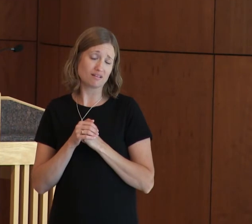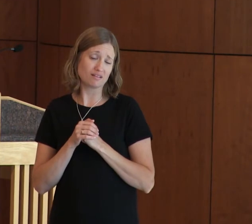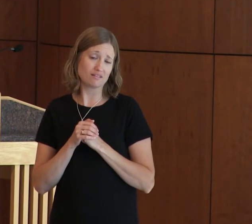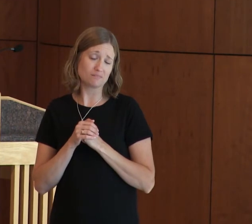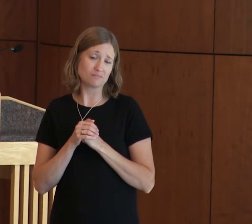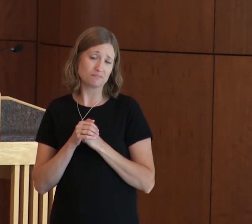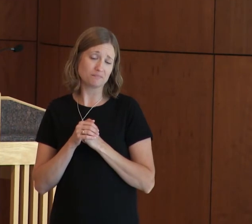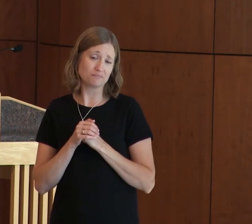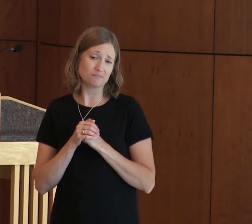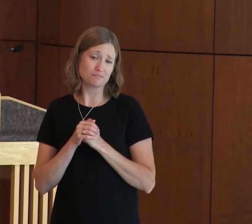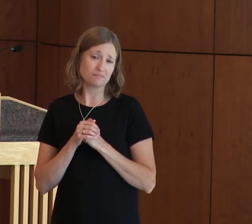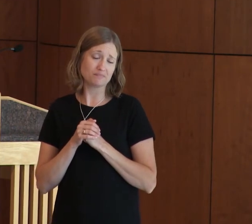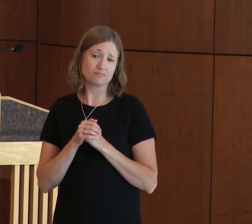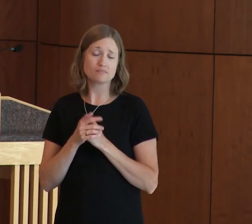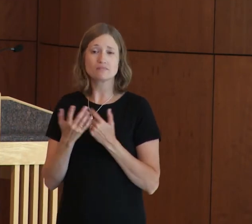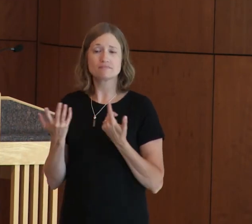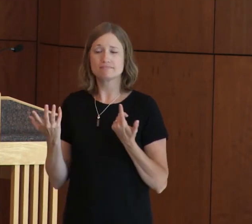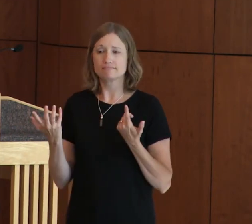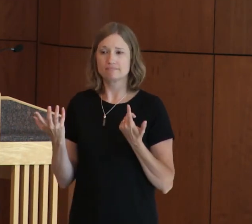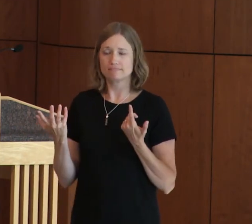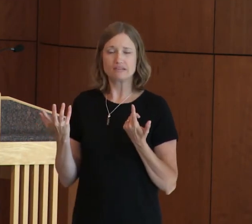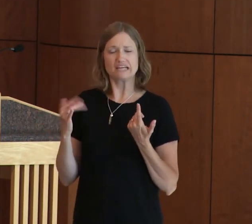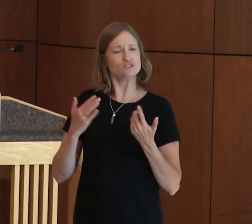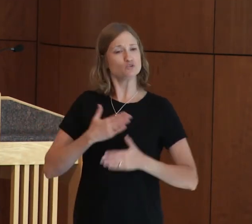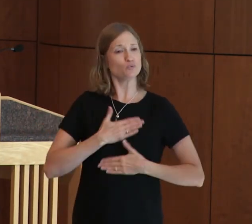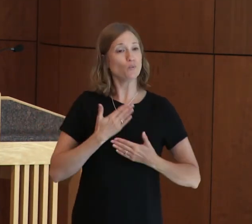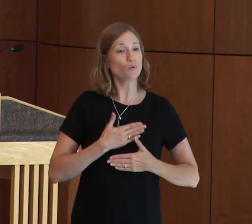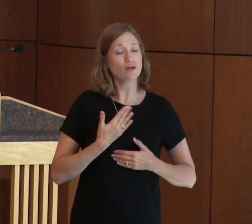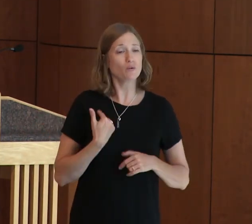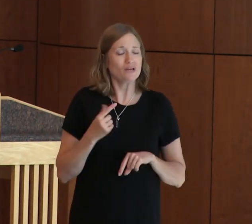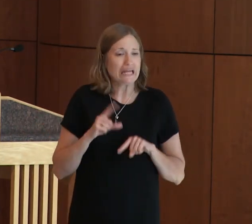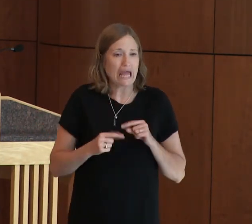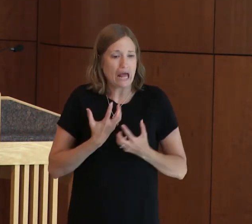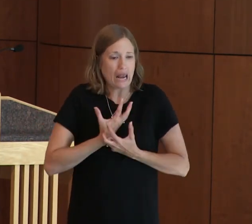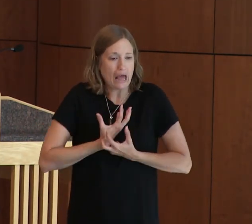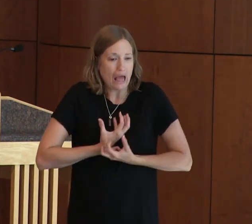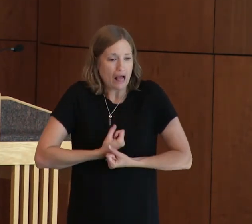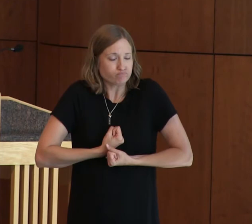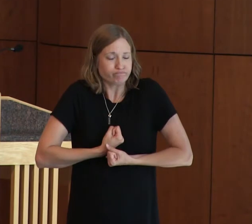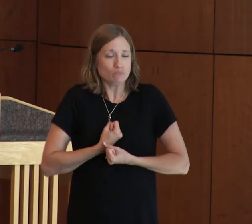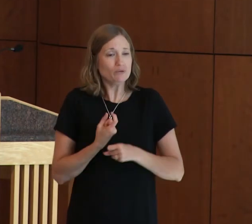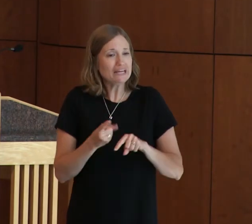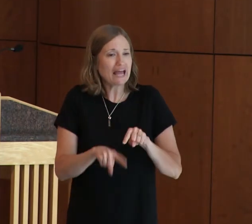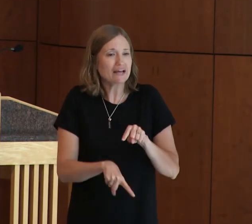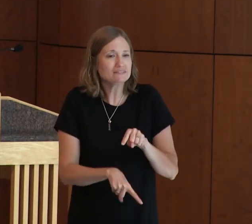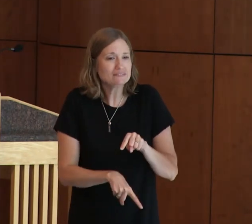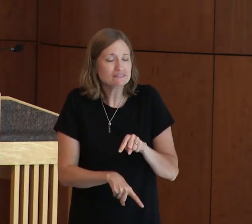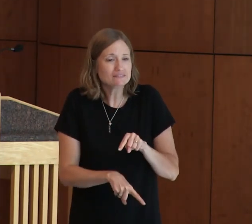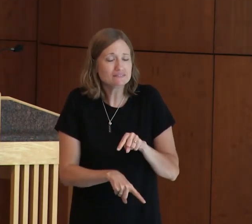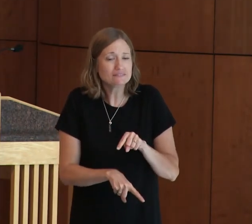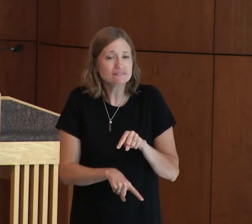This joy that cannot be contained in us. This joy that is made known to us through the death and resurrection of